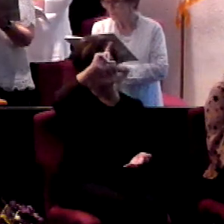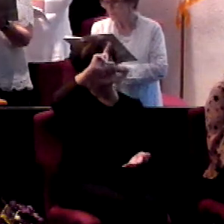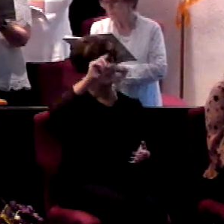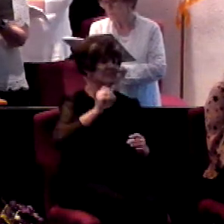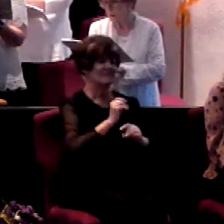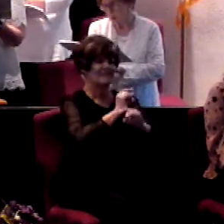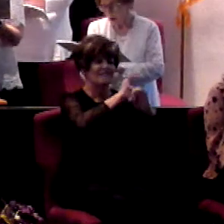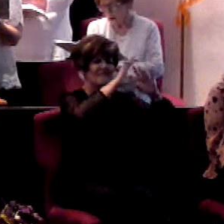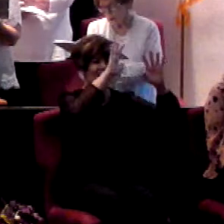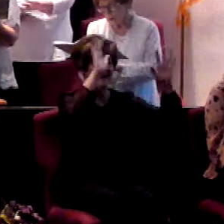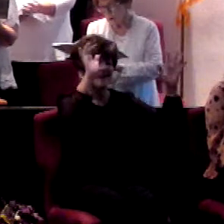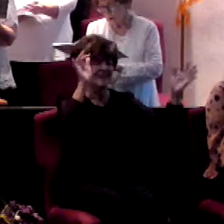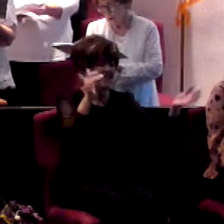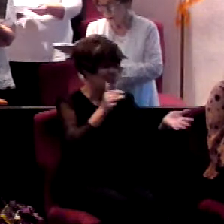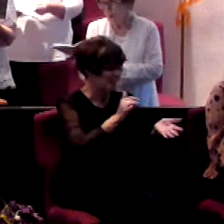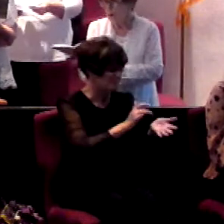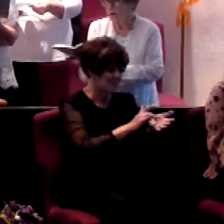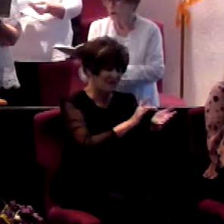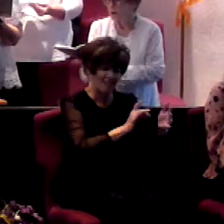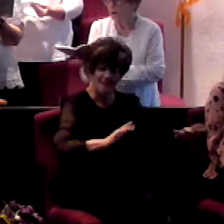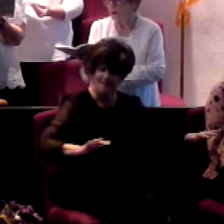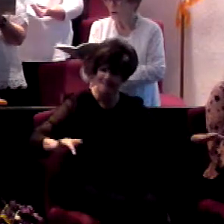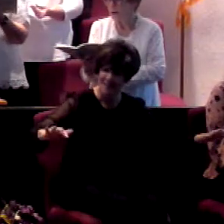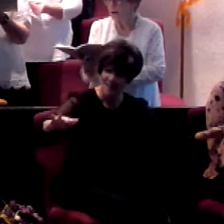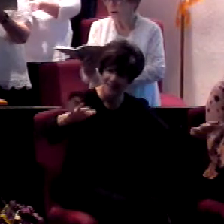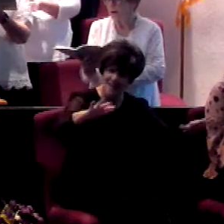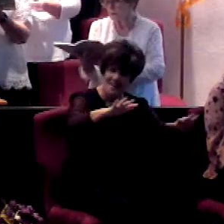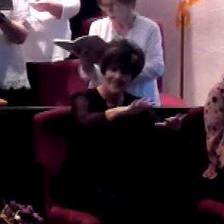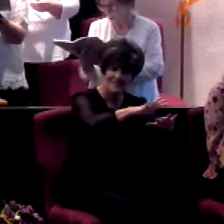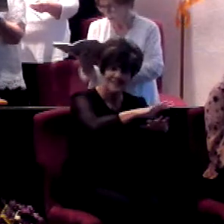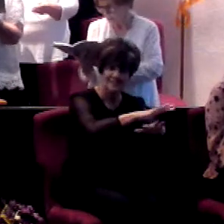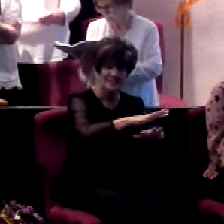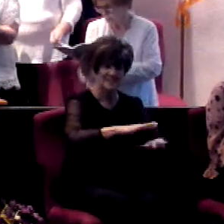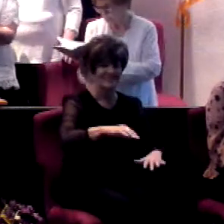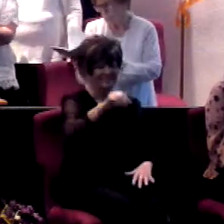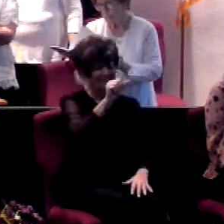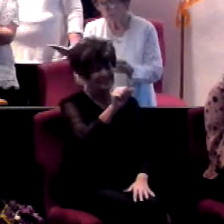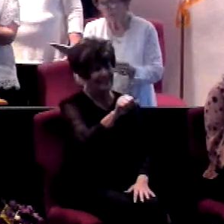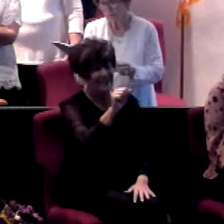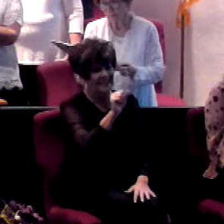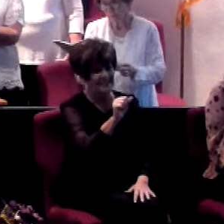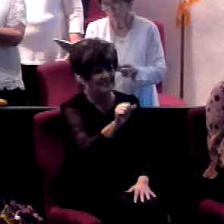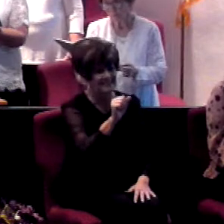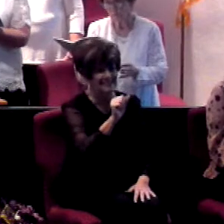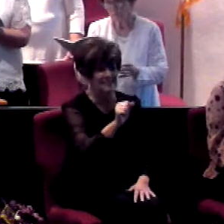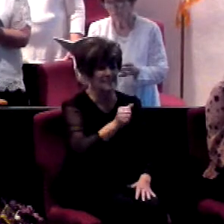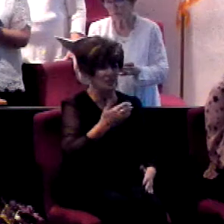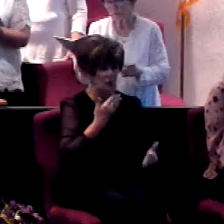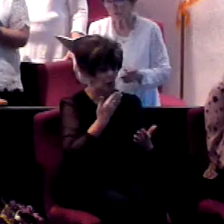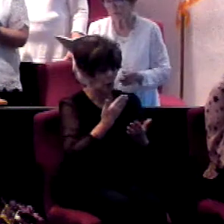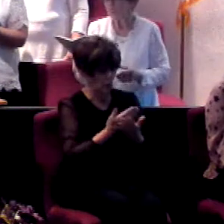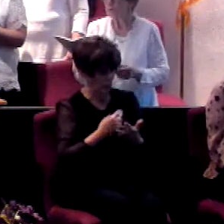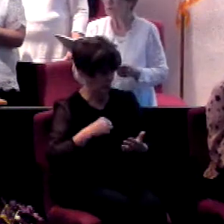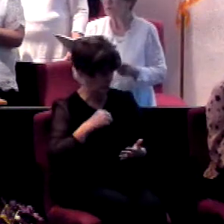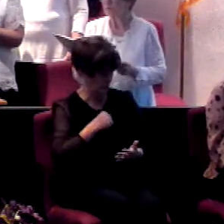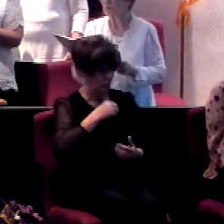our midst? It is. Is it good that we remind ourselves